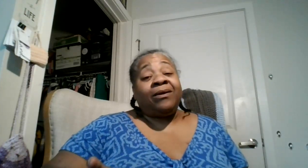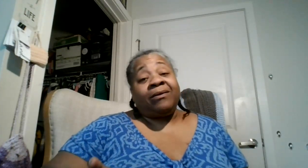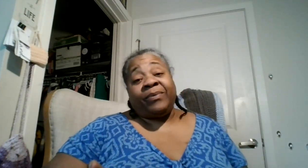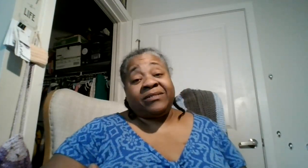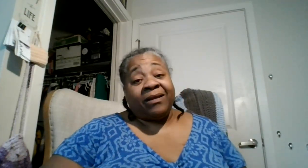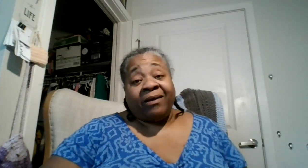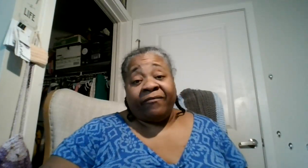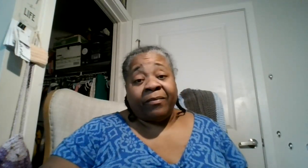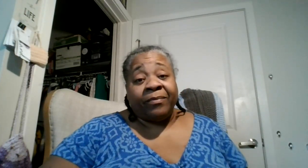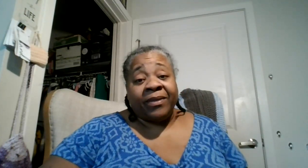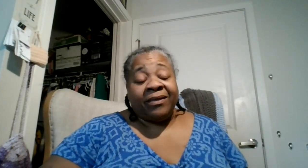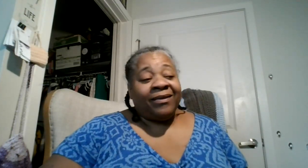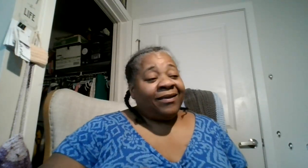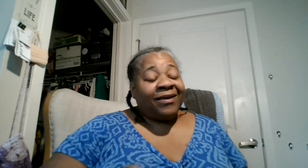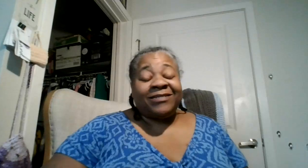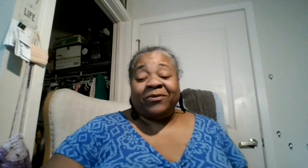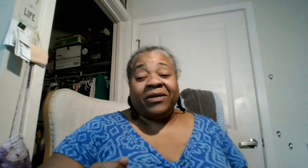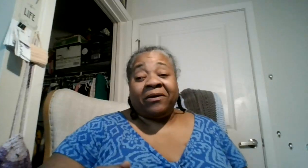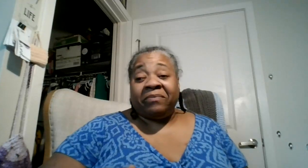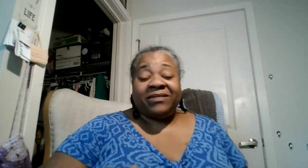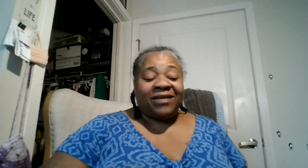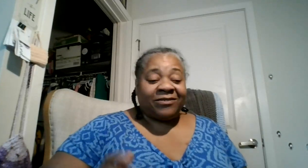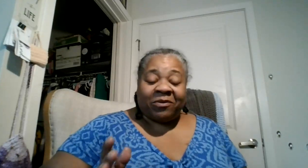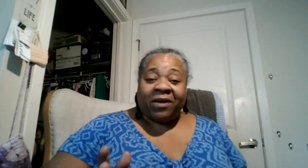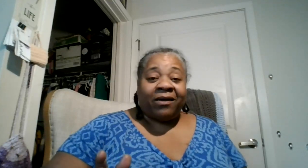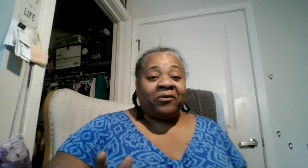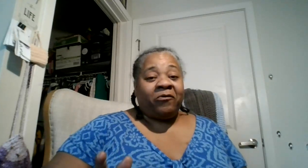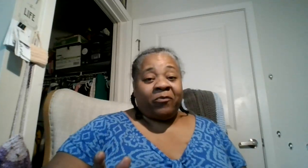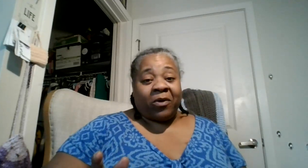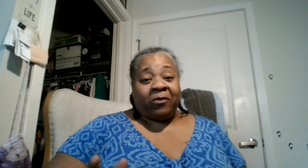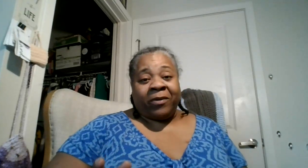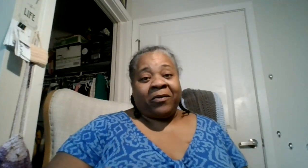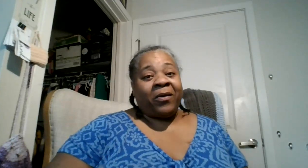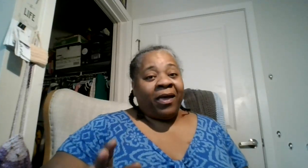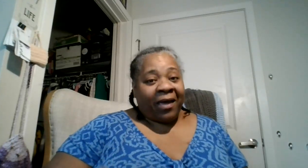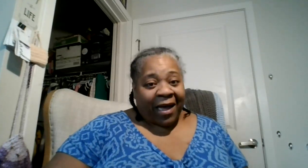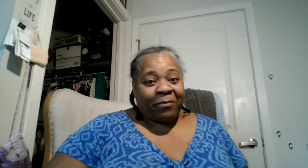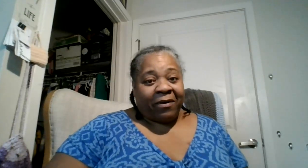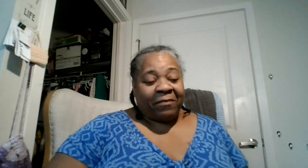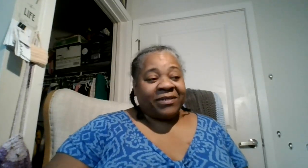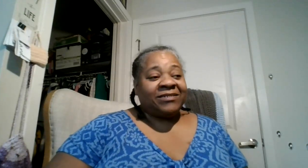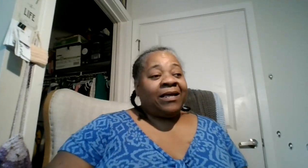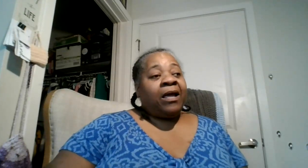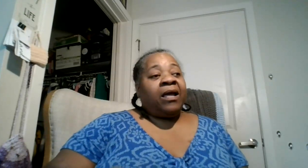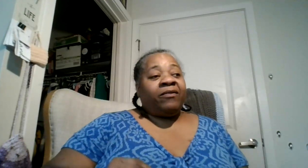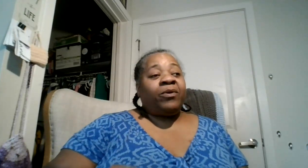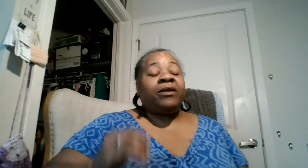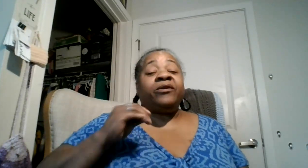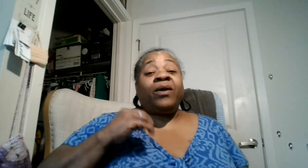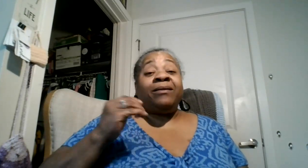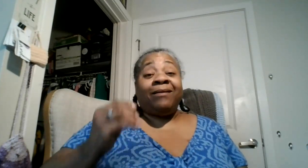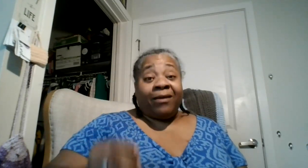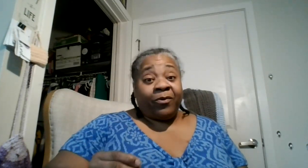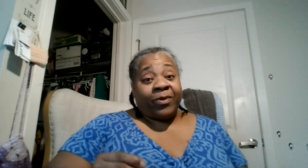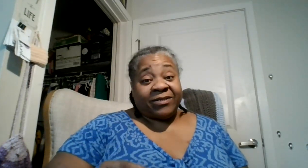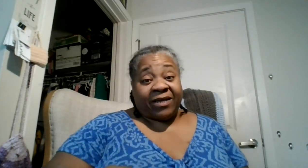to be 10 of them. It's only going to be 10, so I'm not going to overwhelm you. I promise. Then we're going to do another quiz after